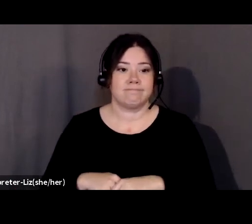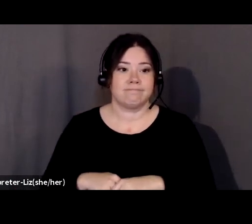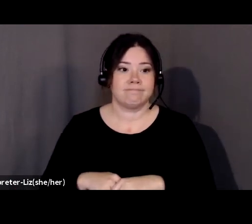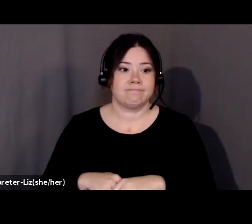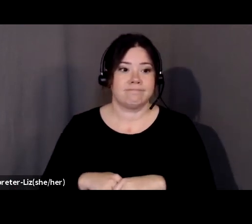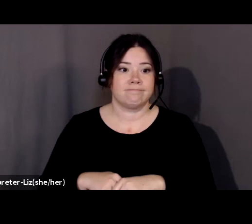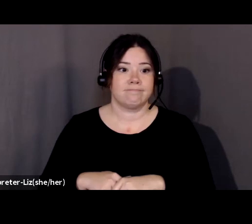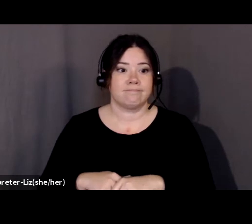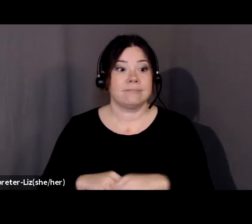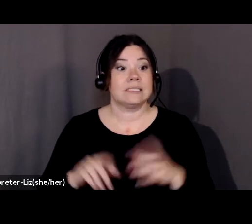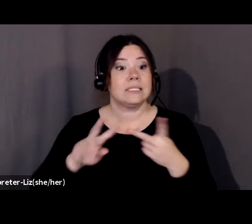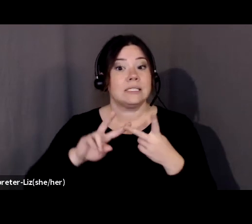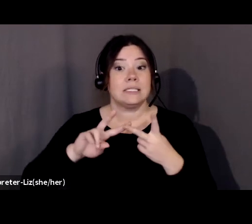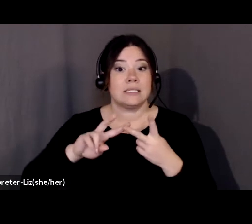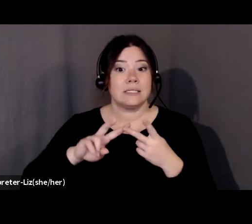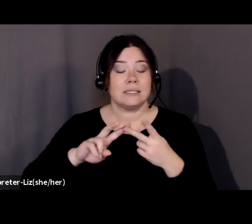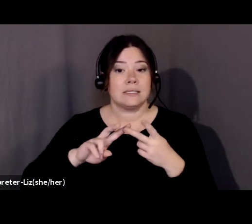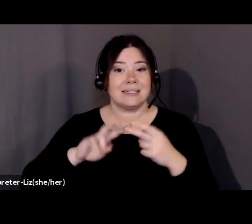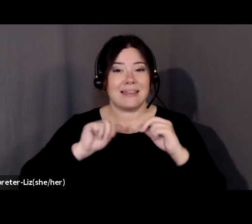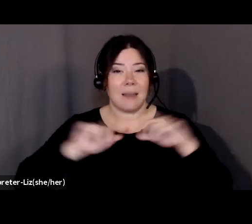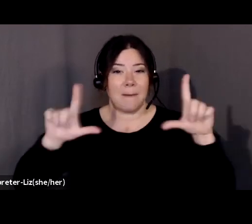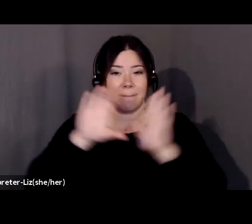then the second